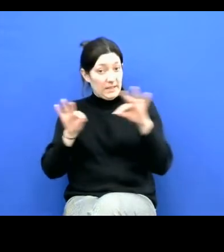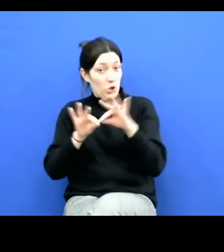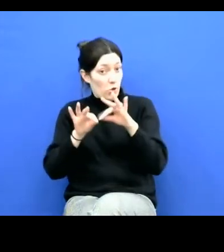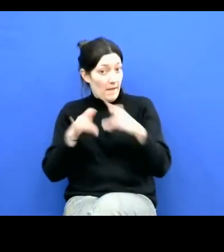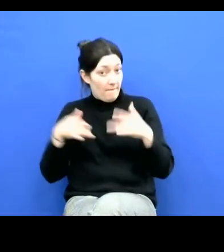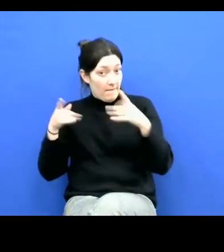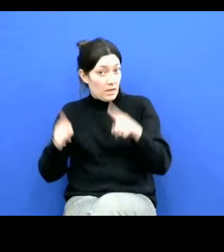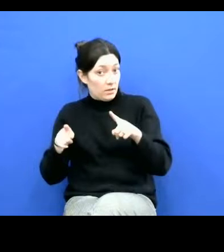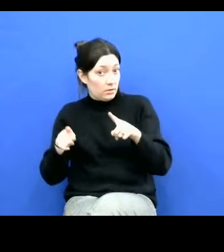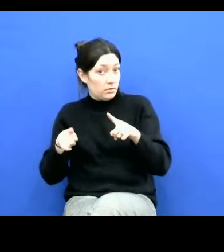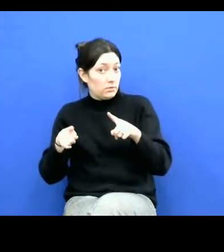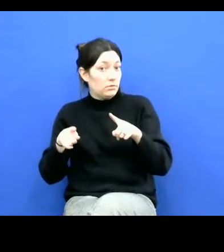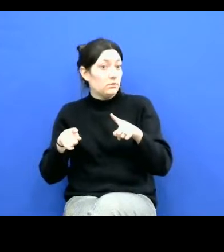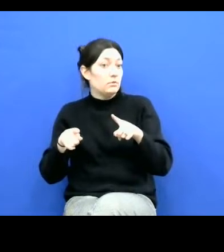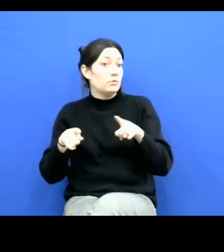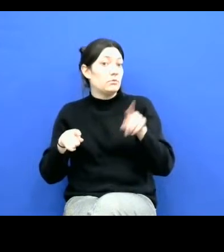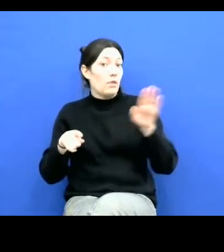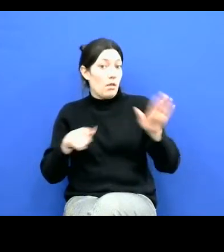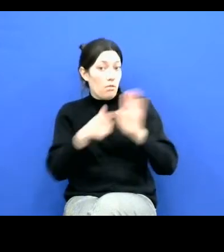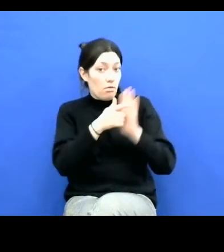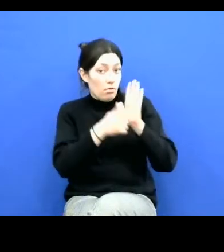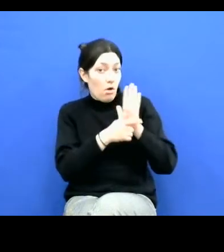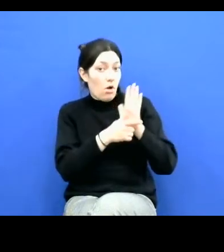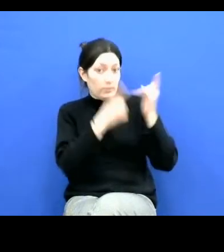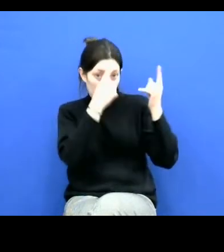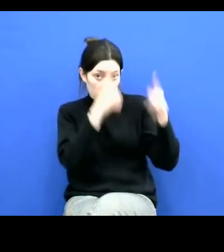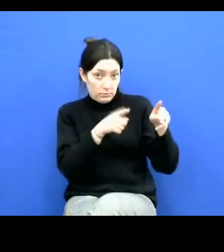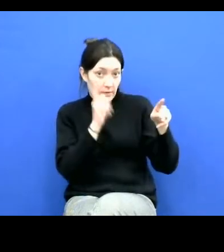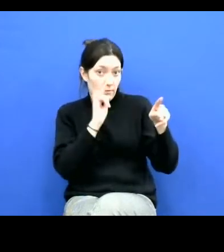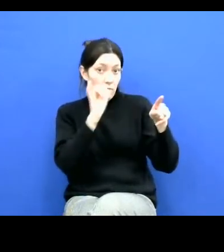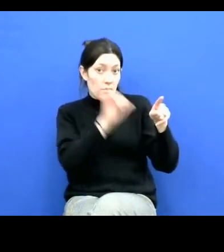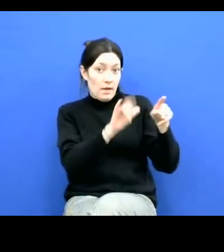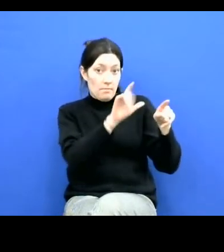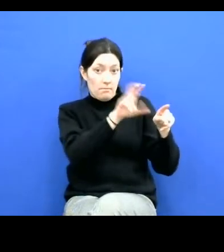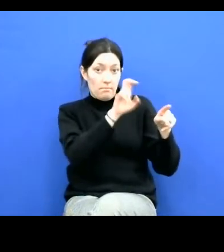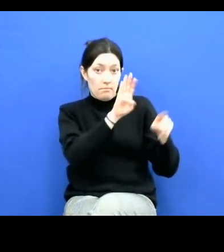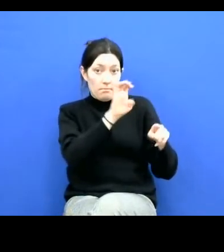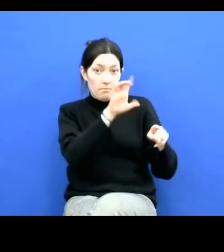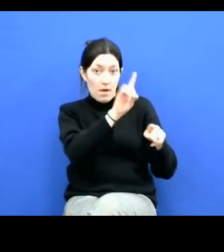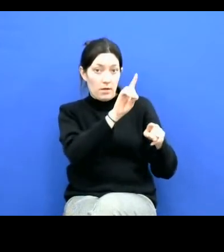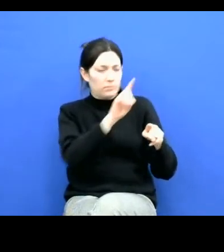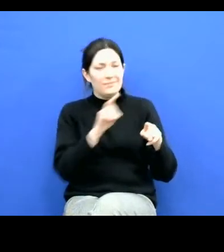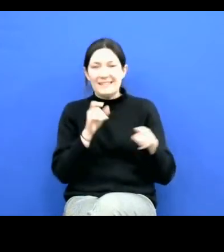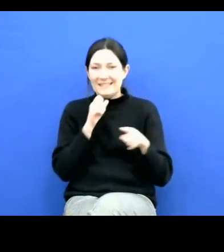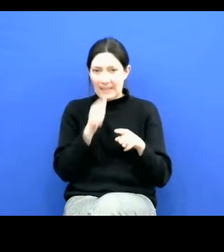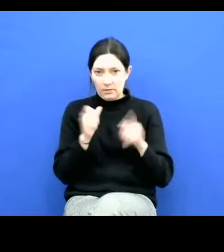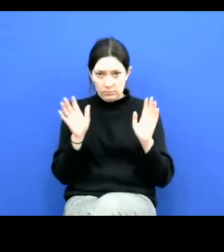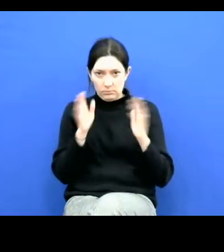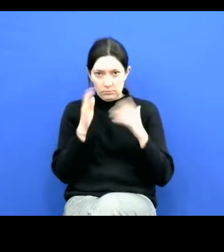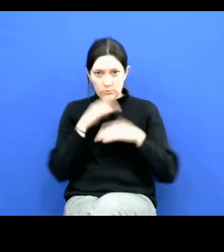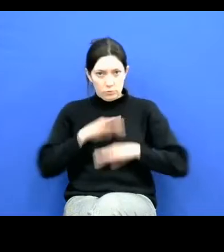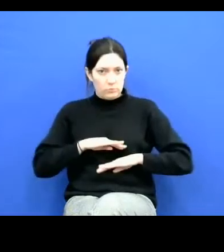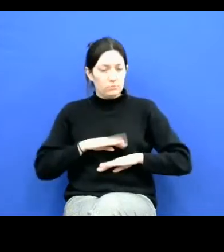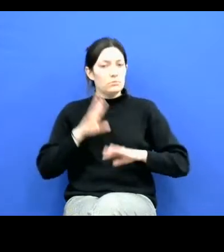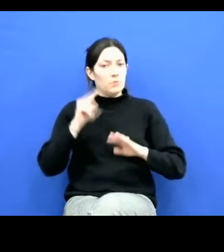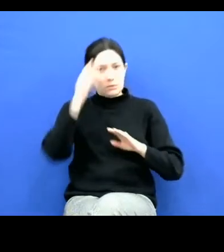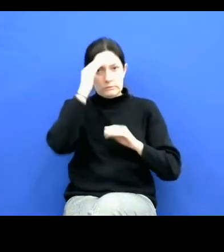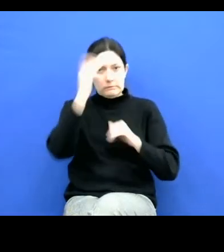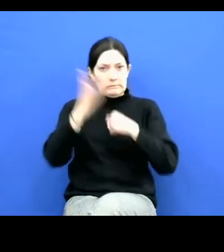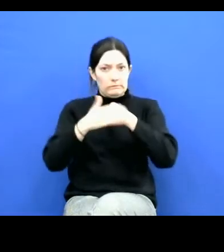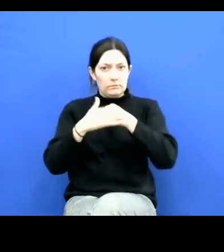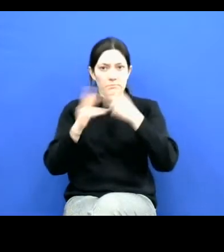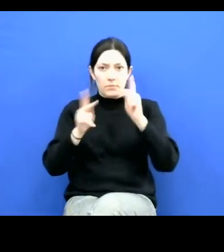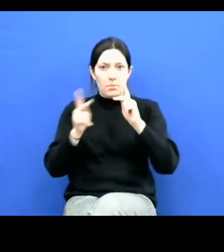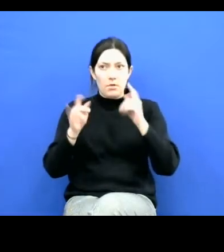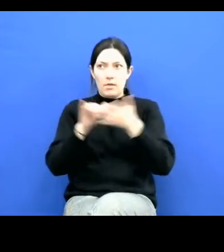under the laws that were in place when we took out our bond. It is not. But just so people don't think we're hiding